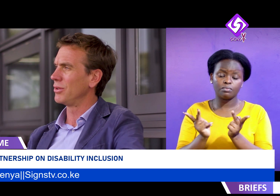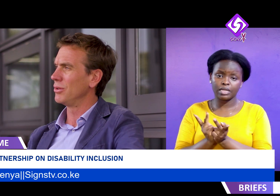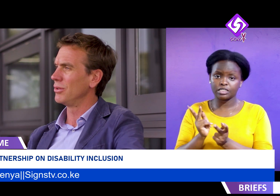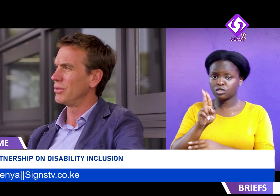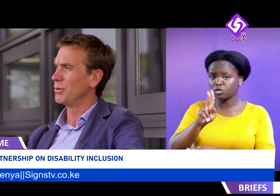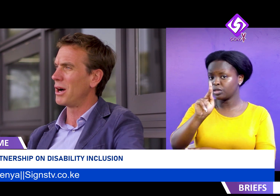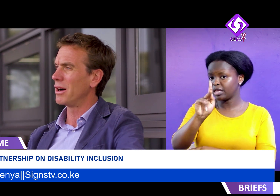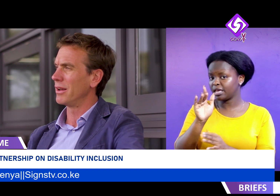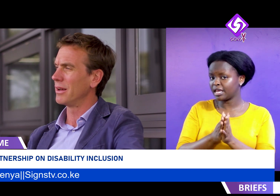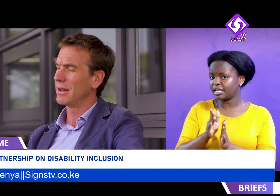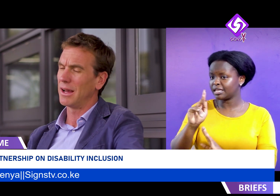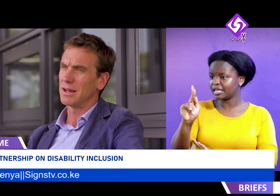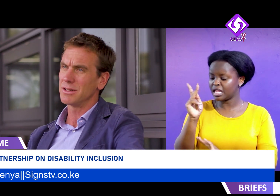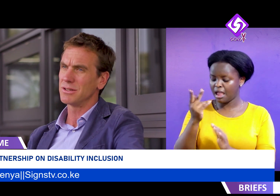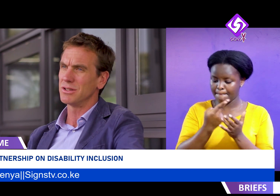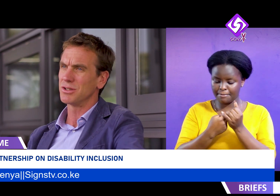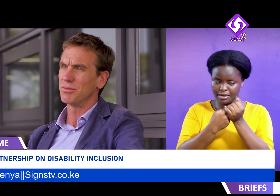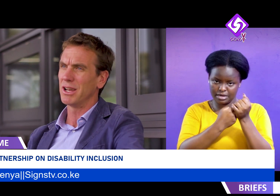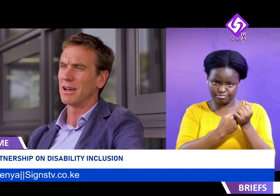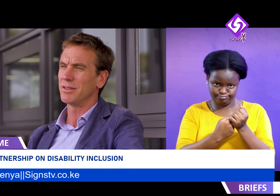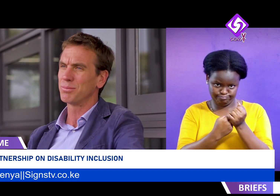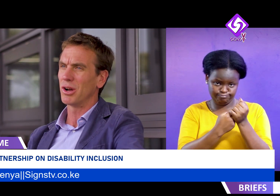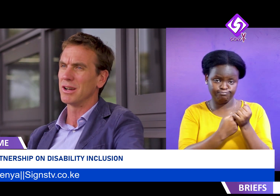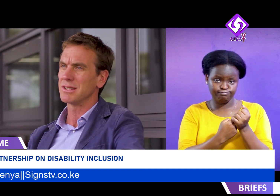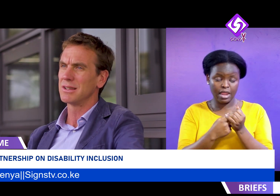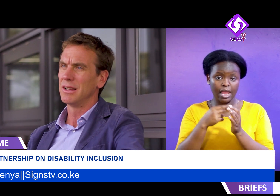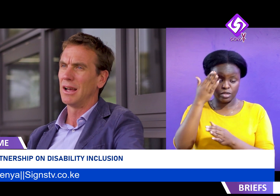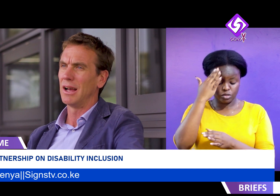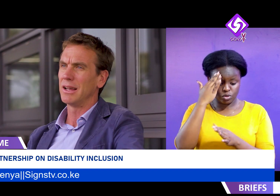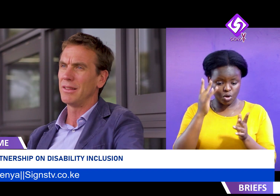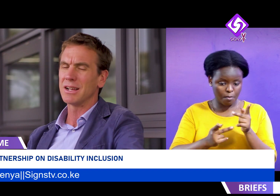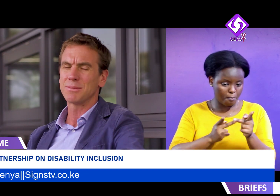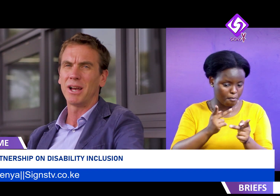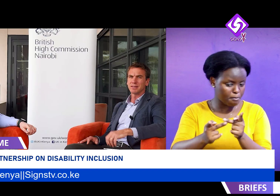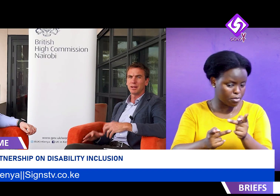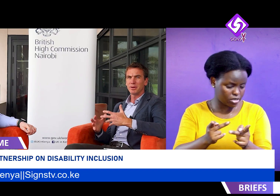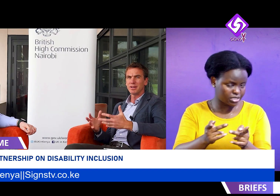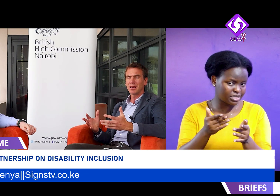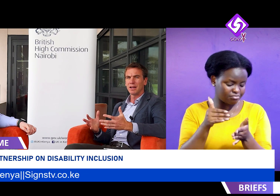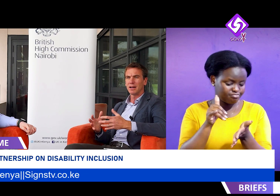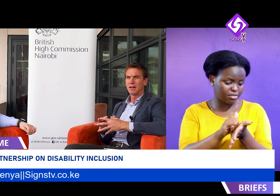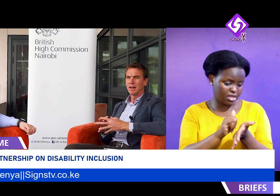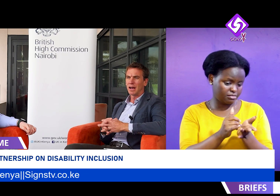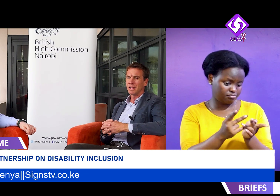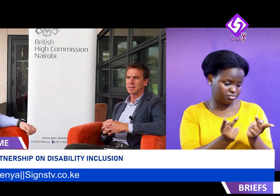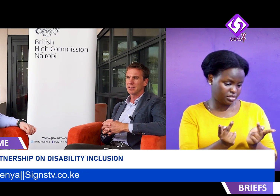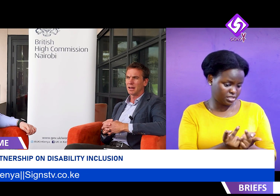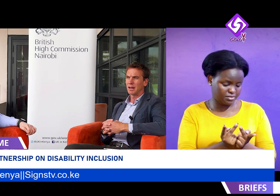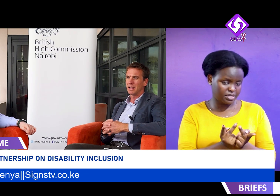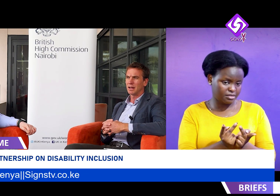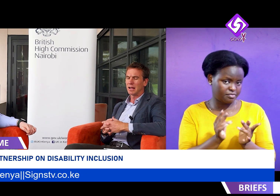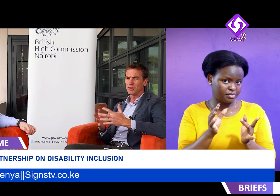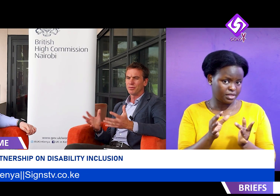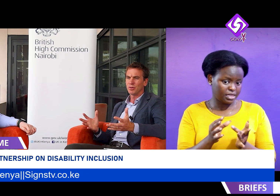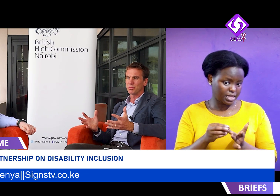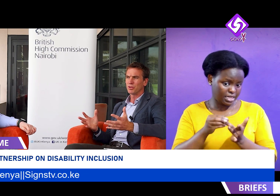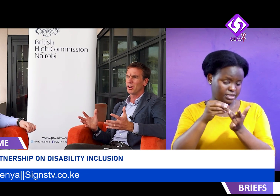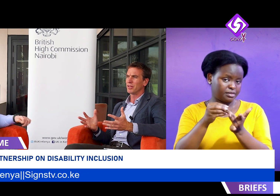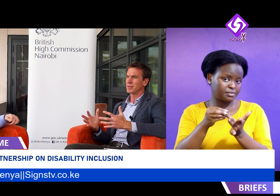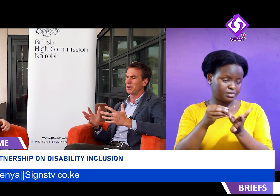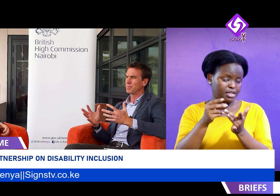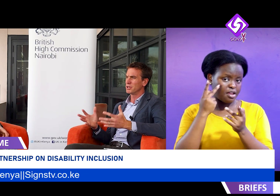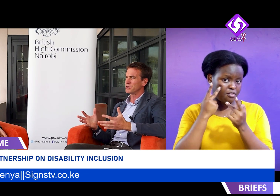Kenya to partner to realise progress in that space. And in particular, and as your